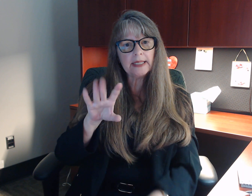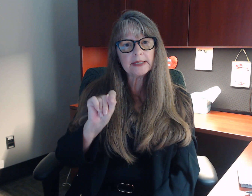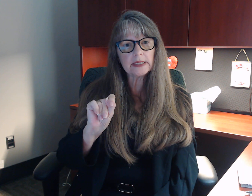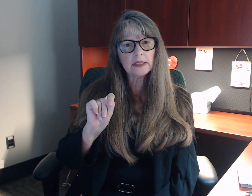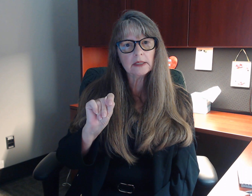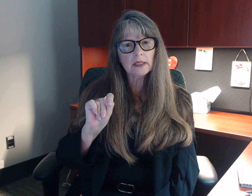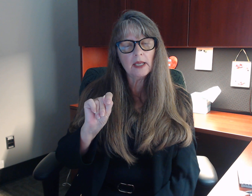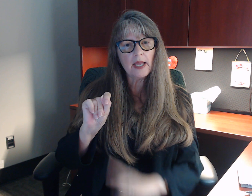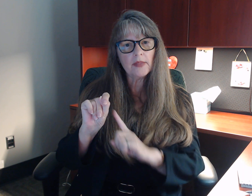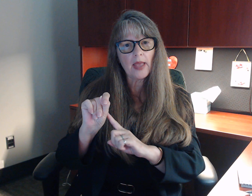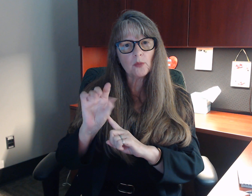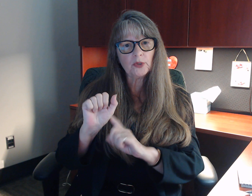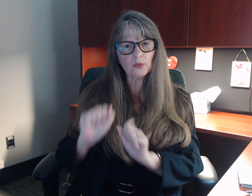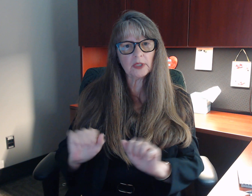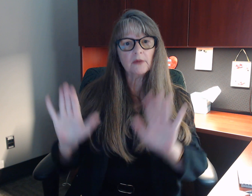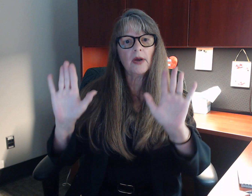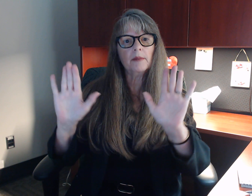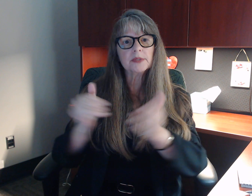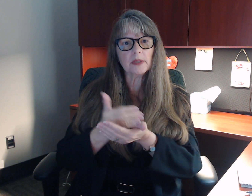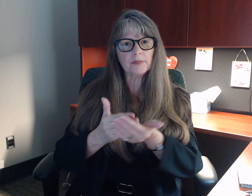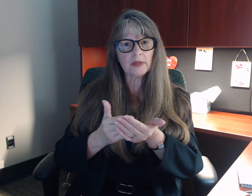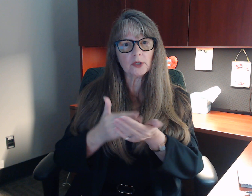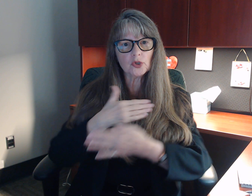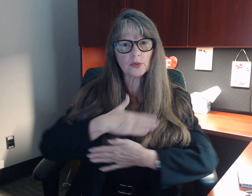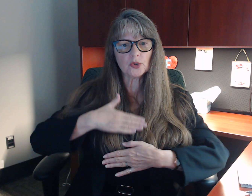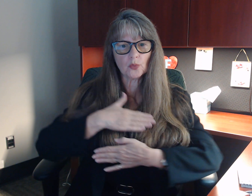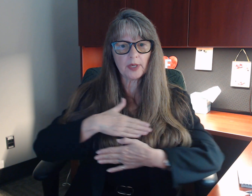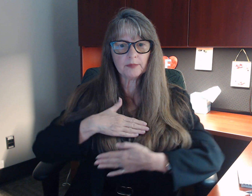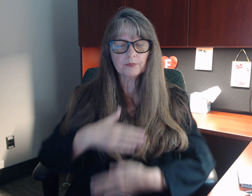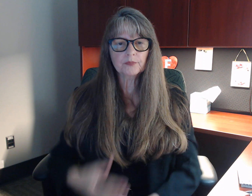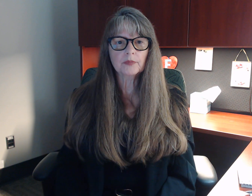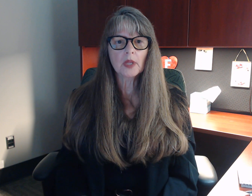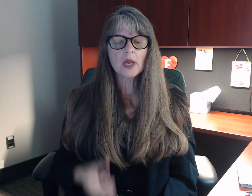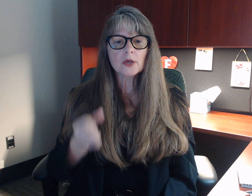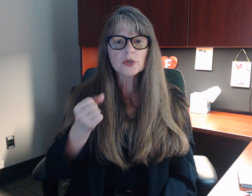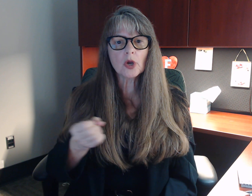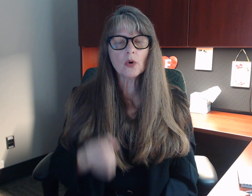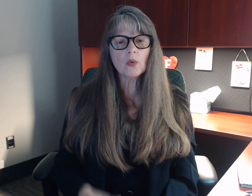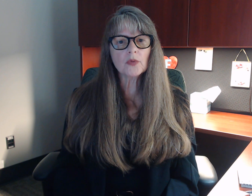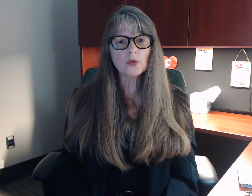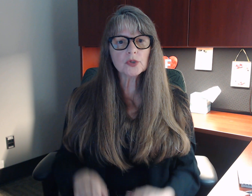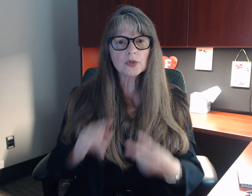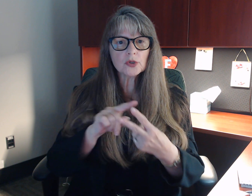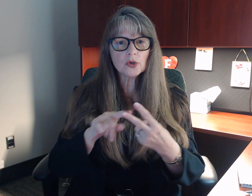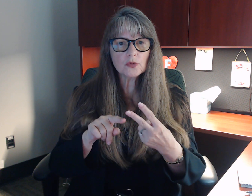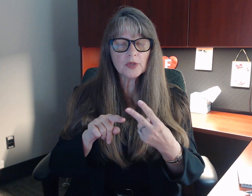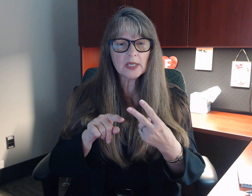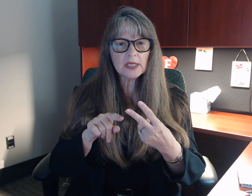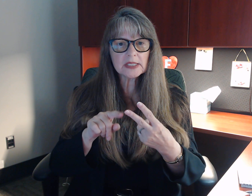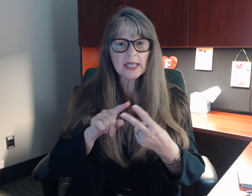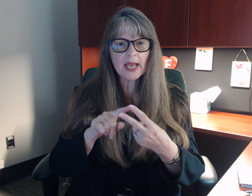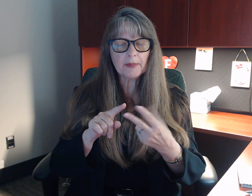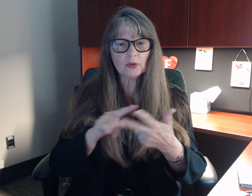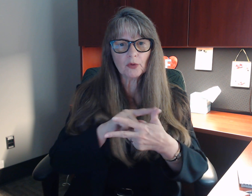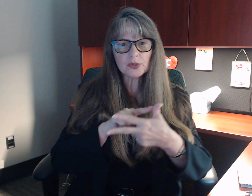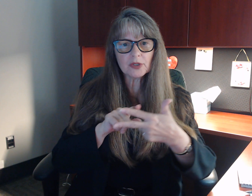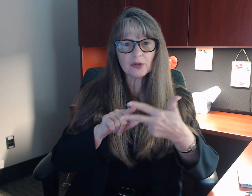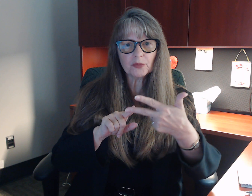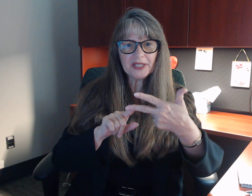Lent, and that when you give up something that you enjoy. So those are the those are the three